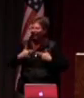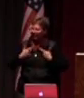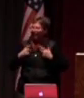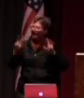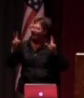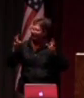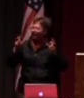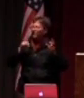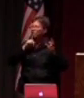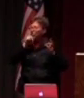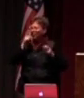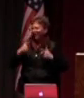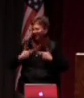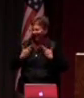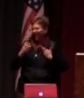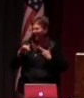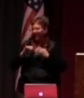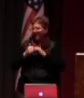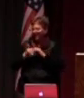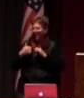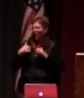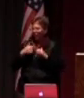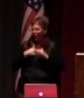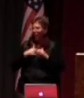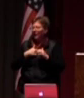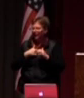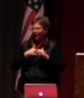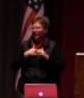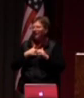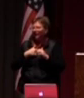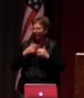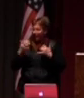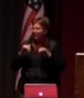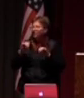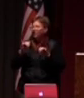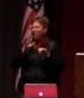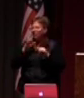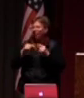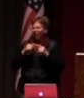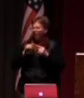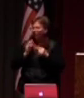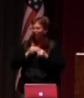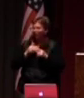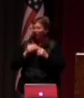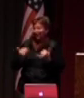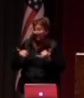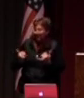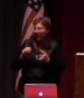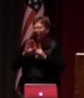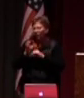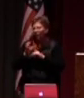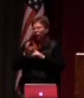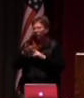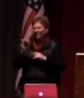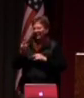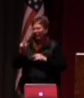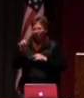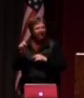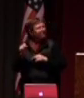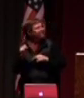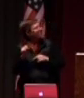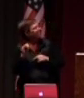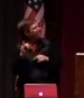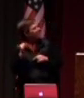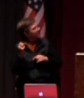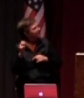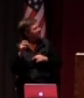life." And this, of course, is the way we justify our present day cult of celebrities, again, looking at their private lives. James Boswell, the